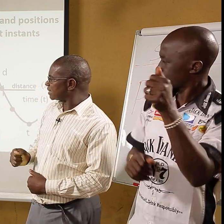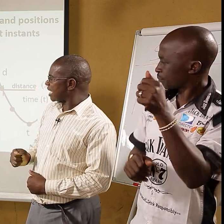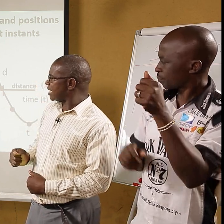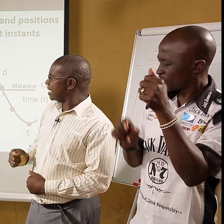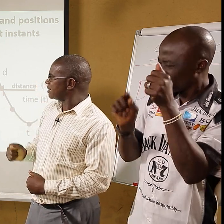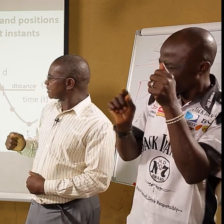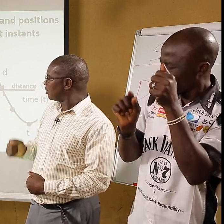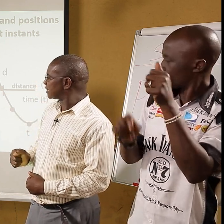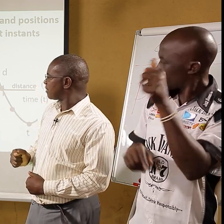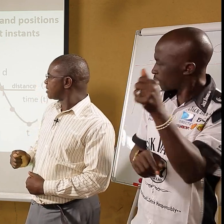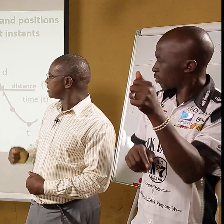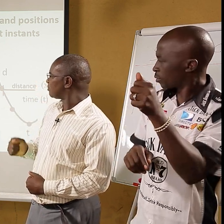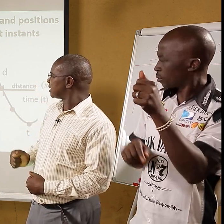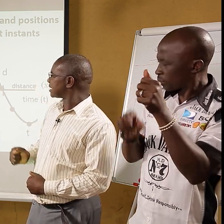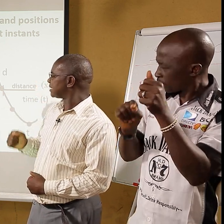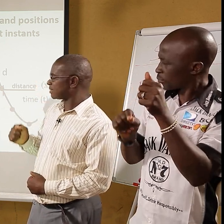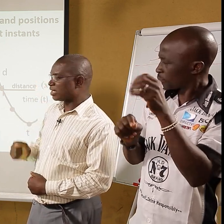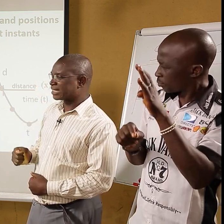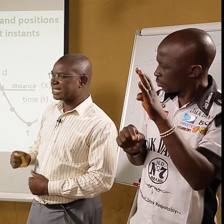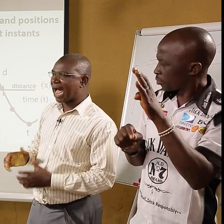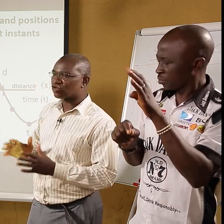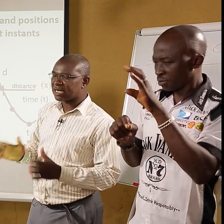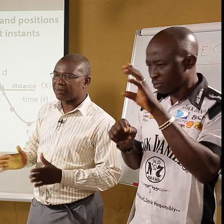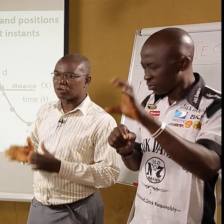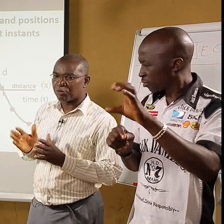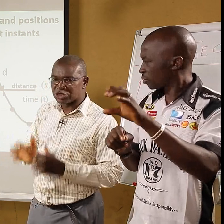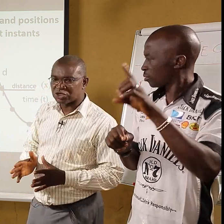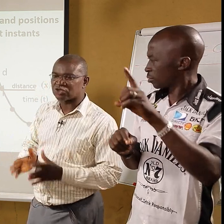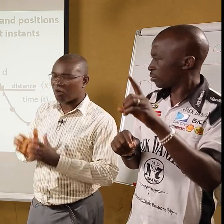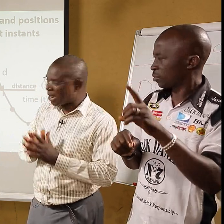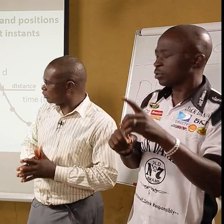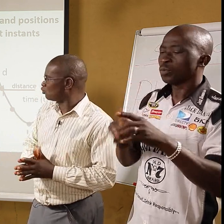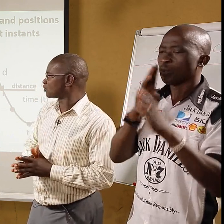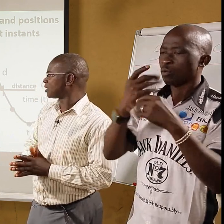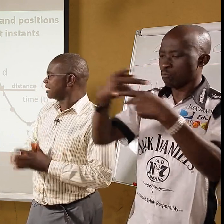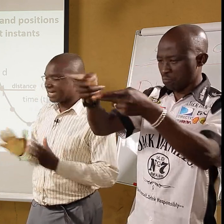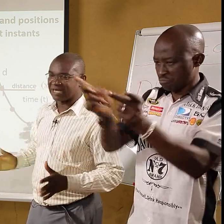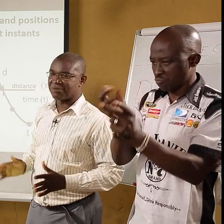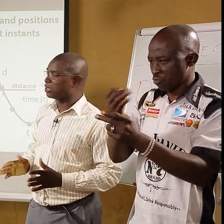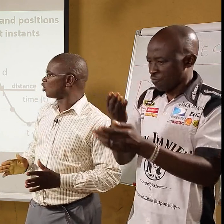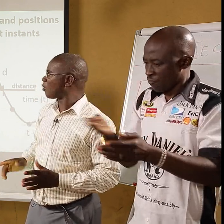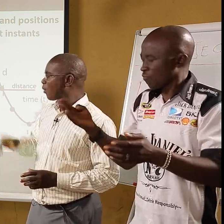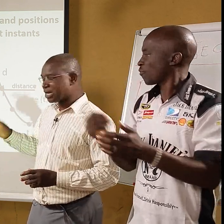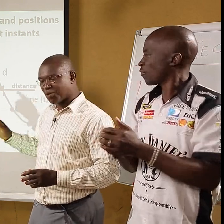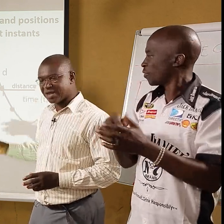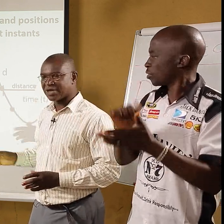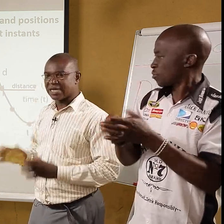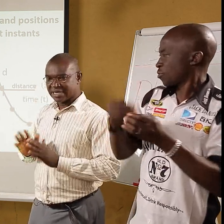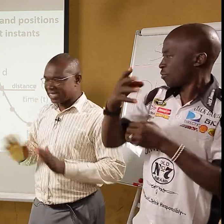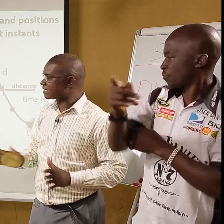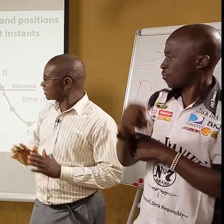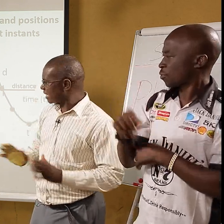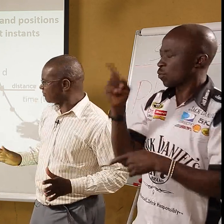small letter A, small letter B, small letter C, small letter D are talking about positions or particles in a given medium when the